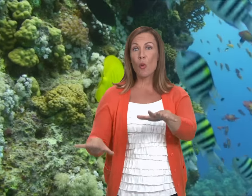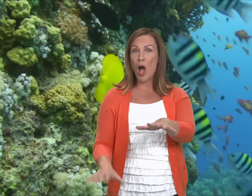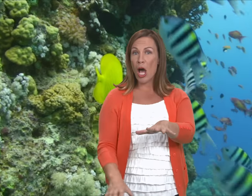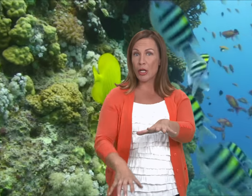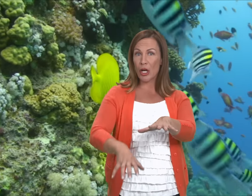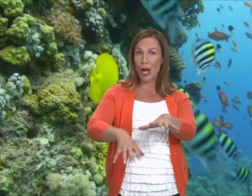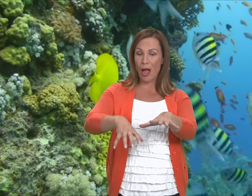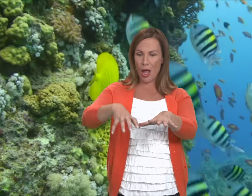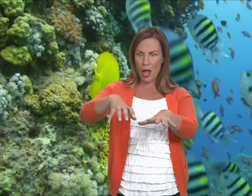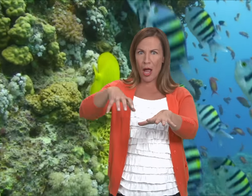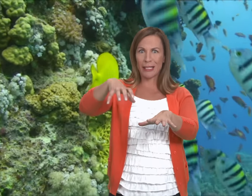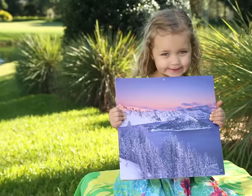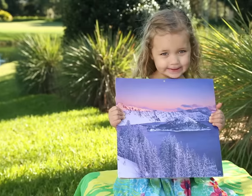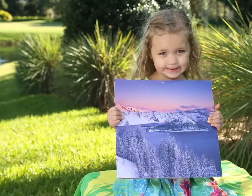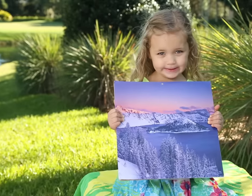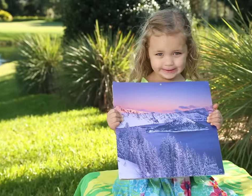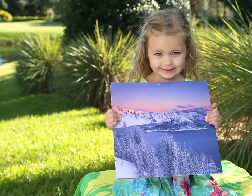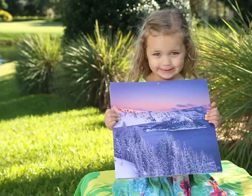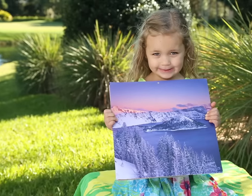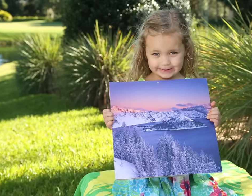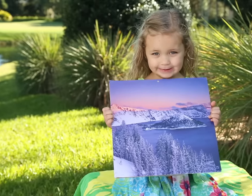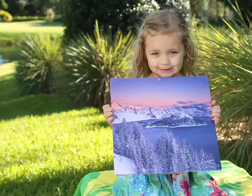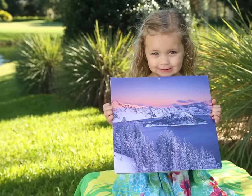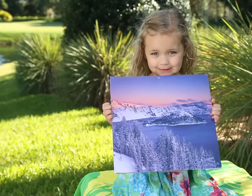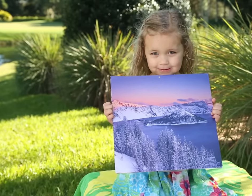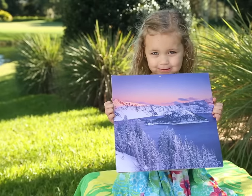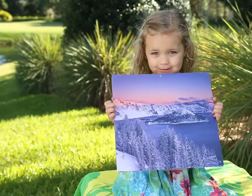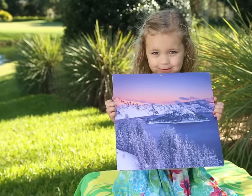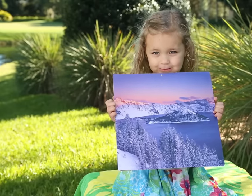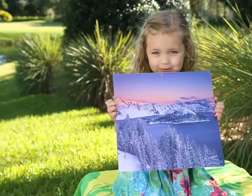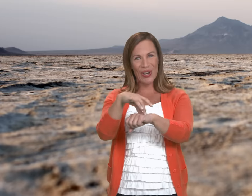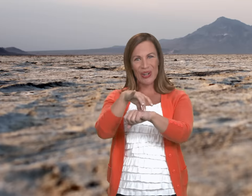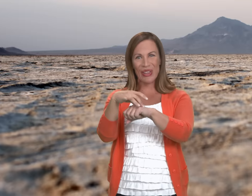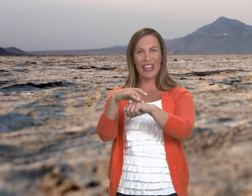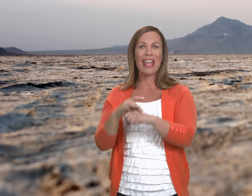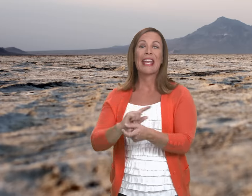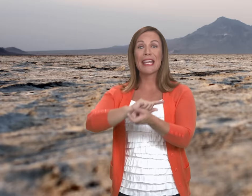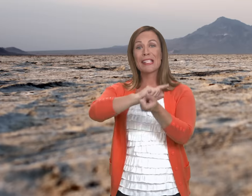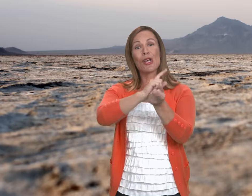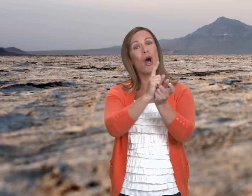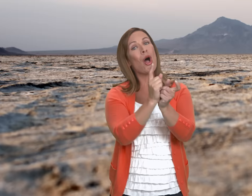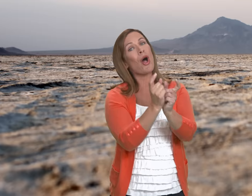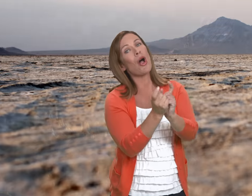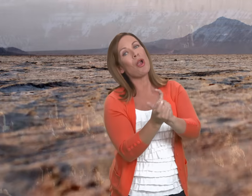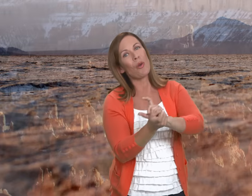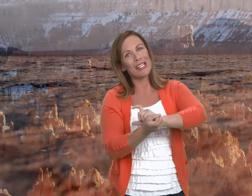water A landform can arise Yes, the Earth is always